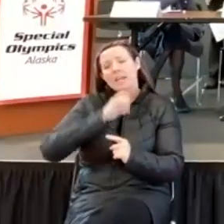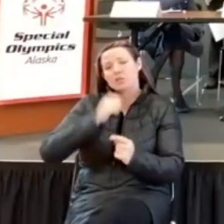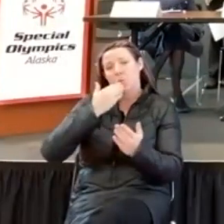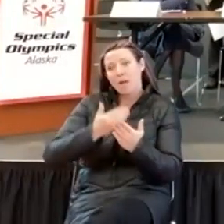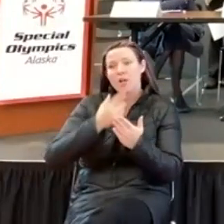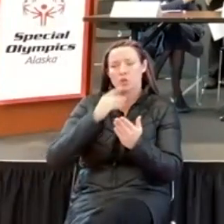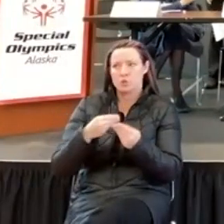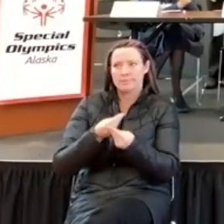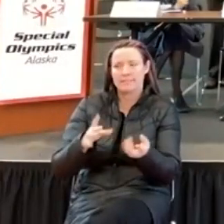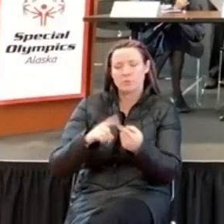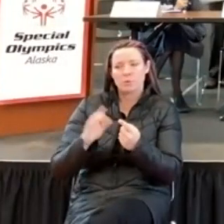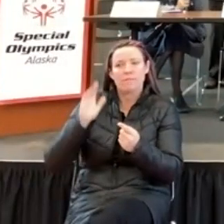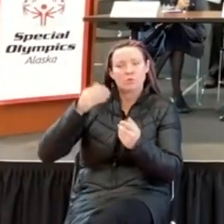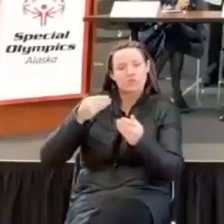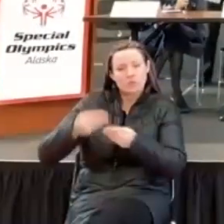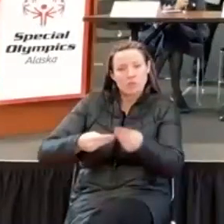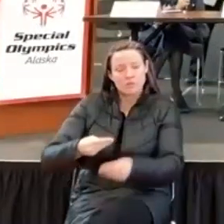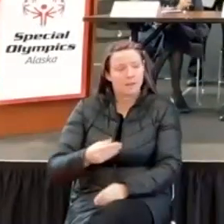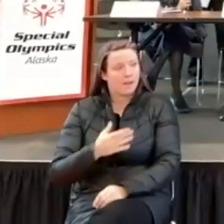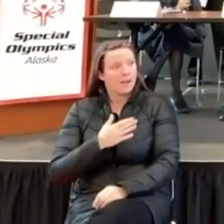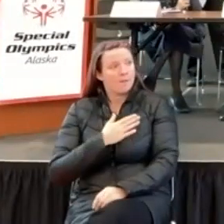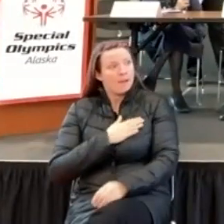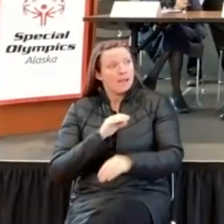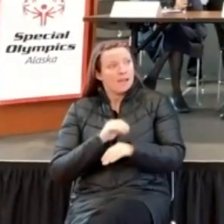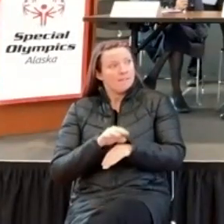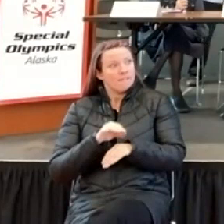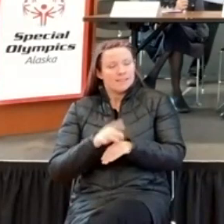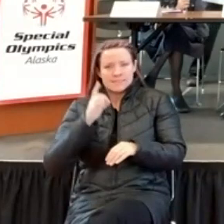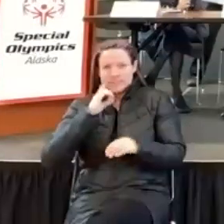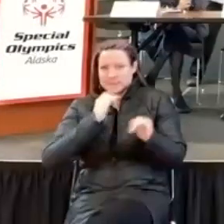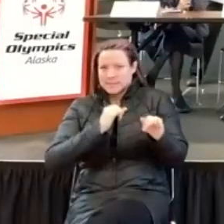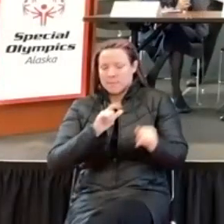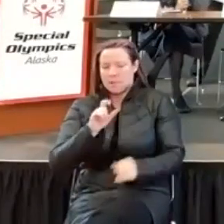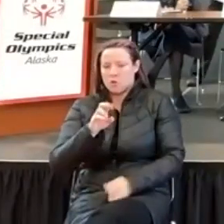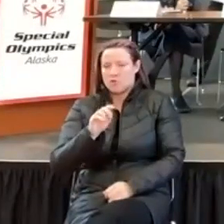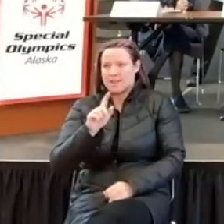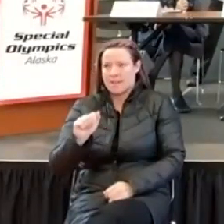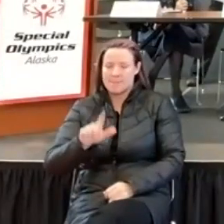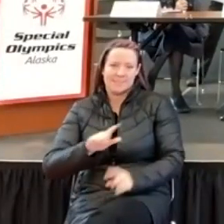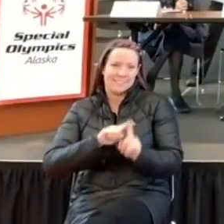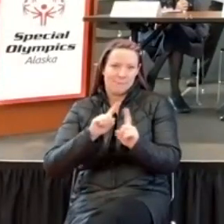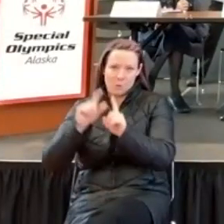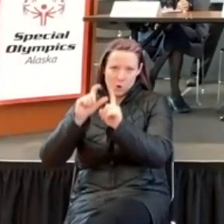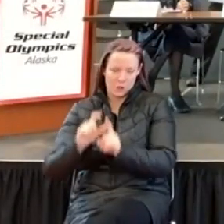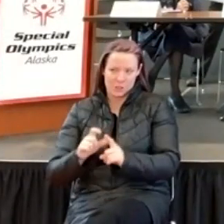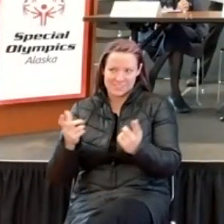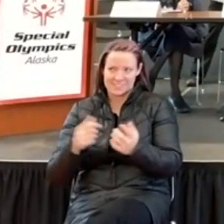future generations? Mine sounds a whole lot like Loretta's, just in other words.